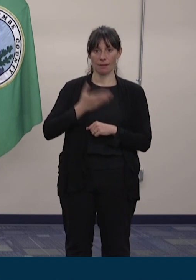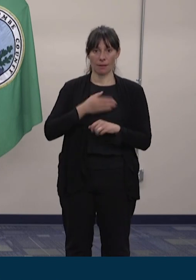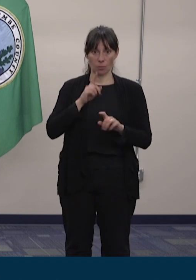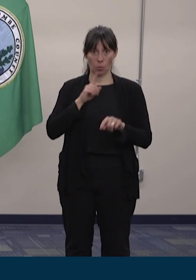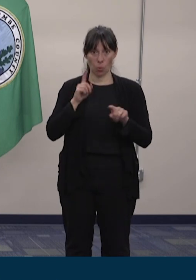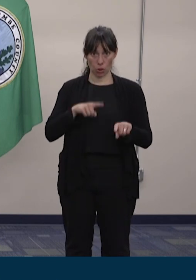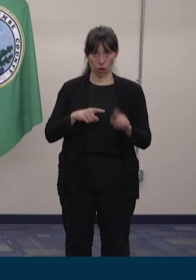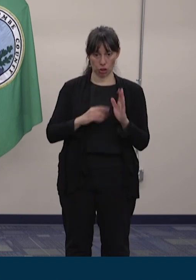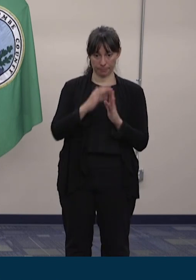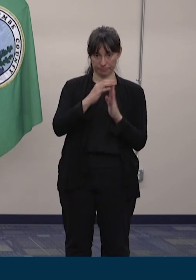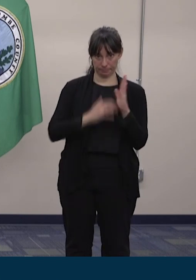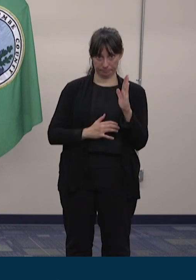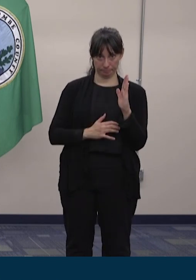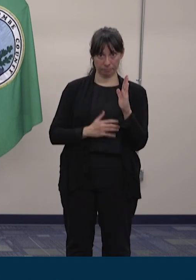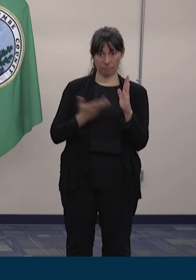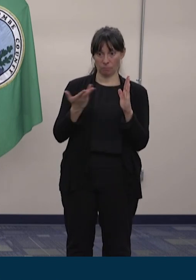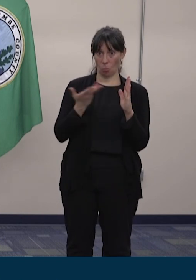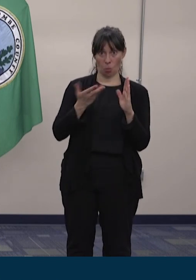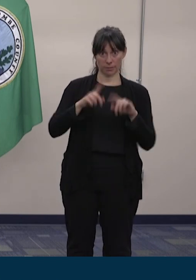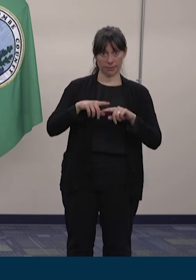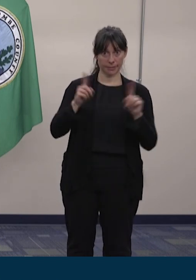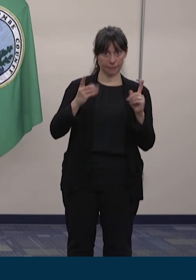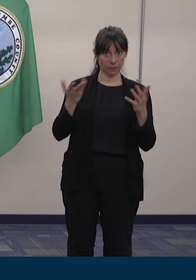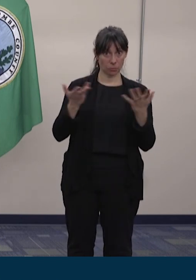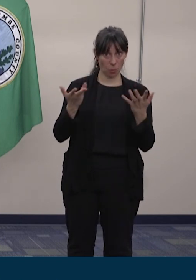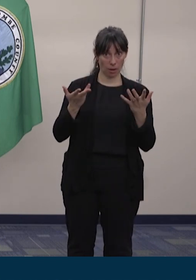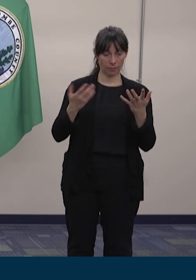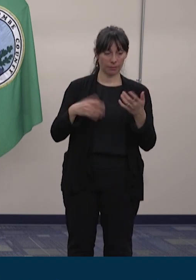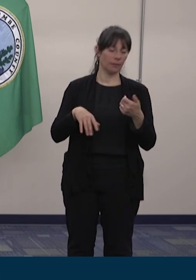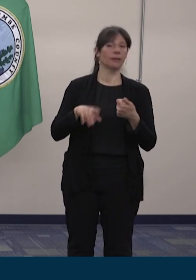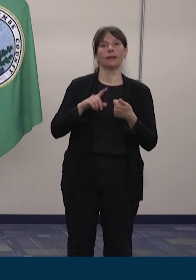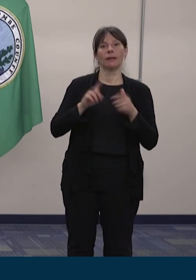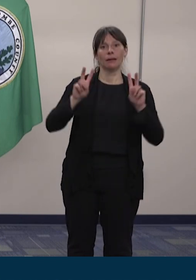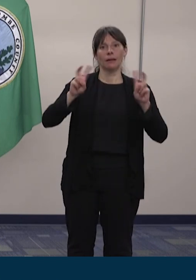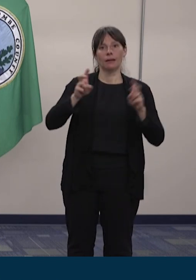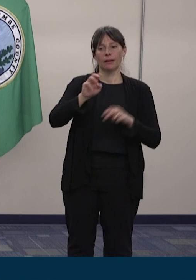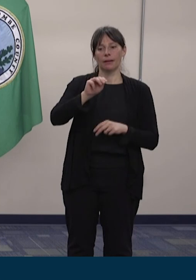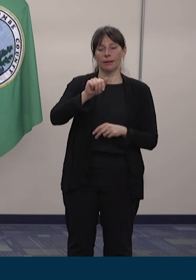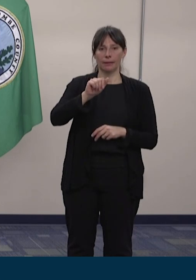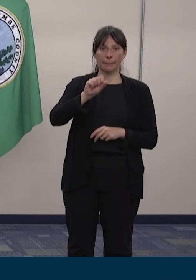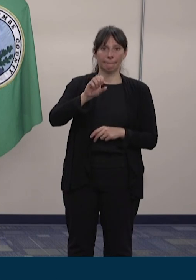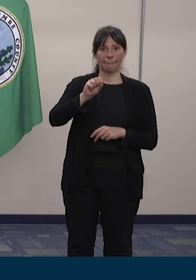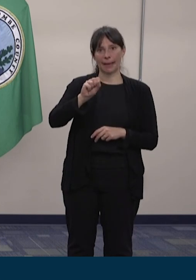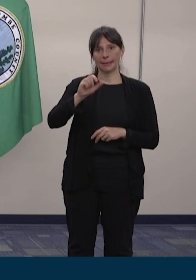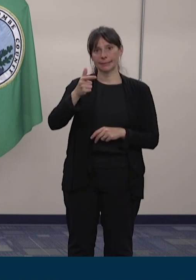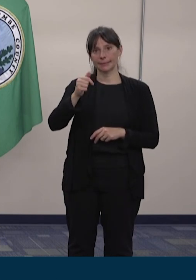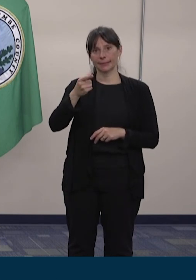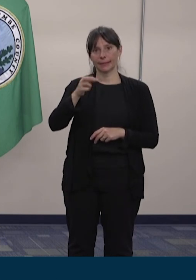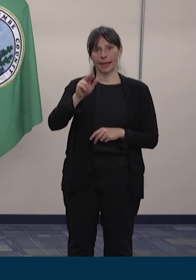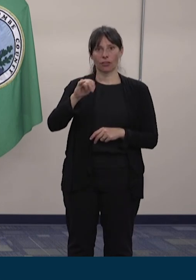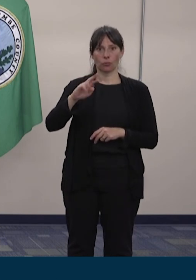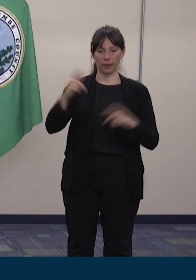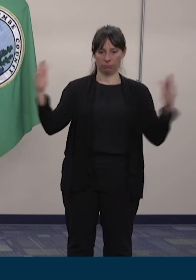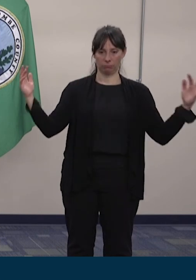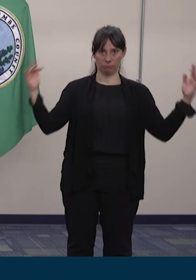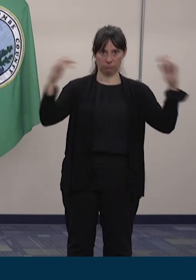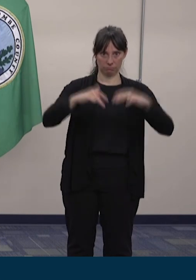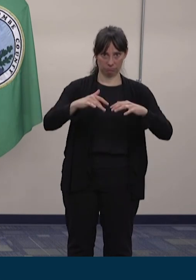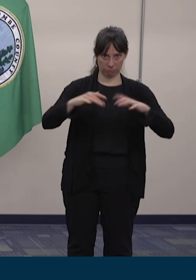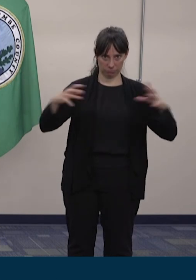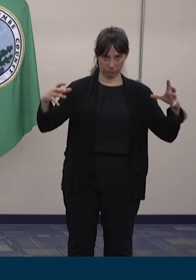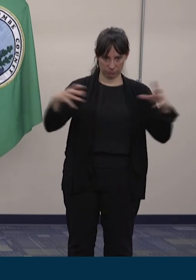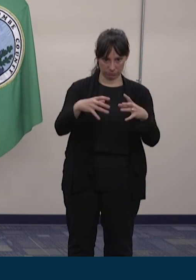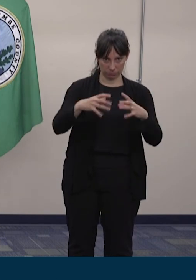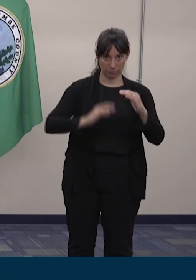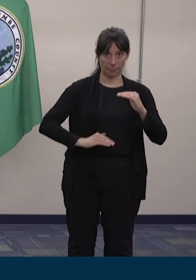hoy, noticeable change vemos is that we are que relaxing vamos a our relajar mass gathering nuestras restrictions restricciones de to align with the reuniones governor's masivas current para limit poder